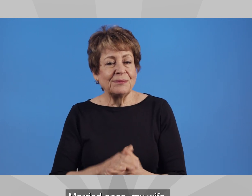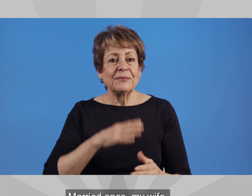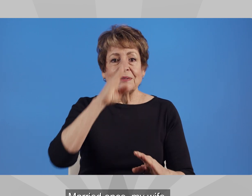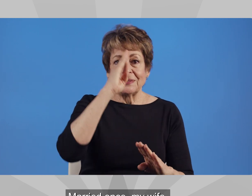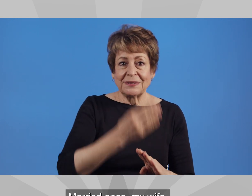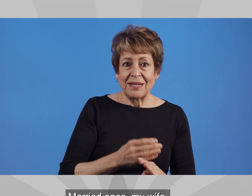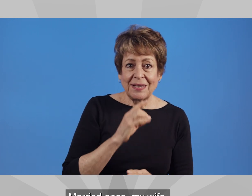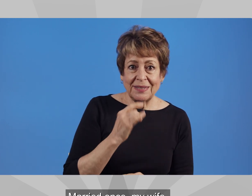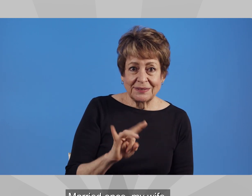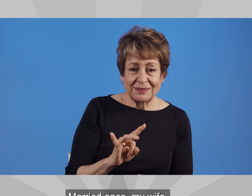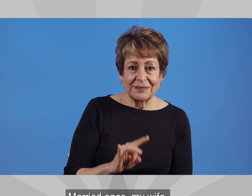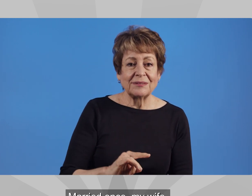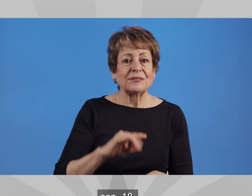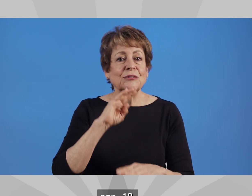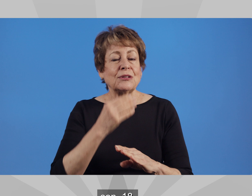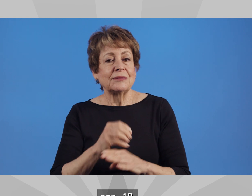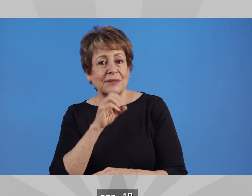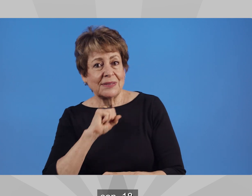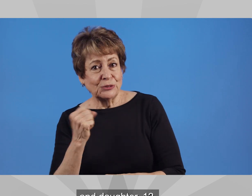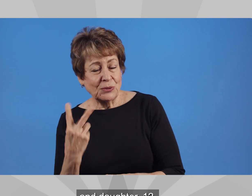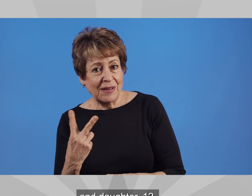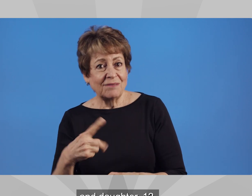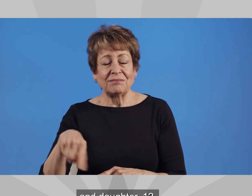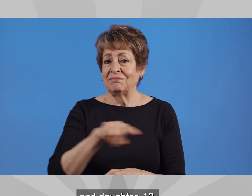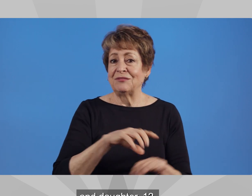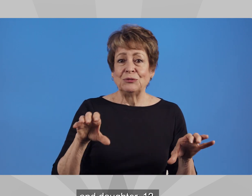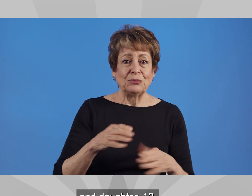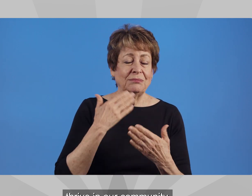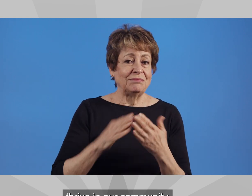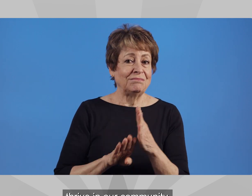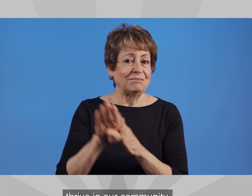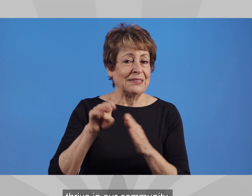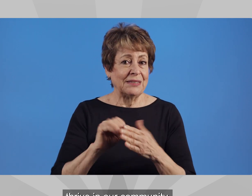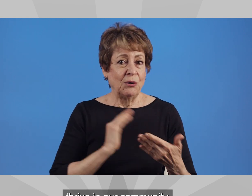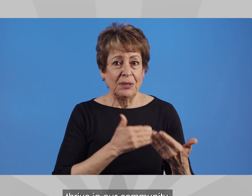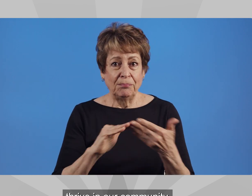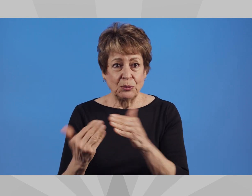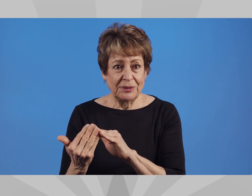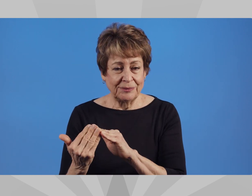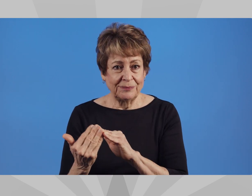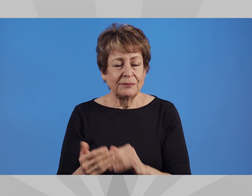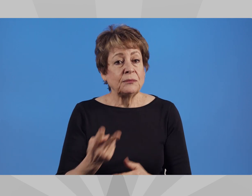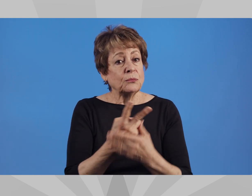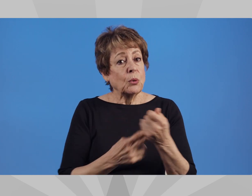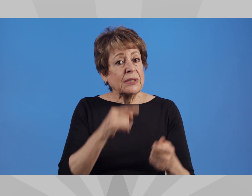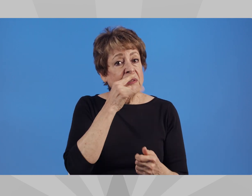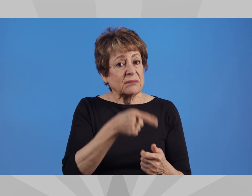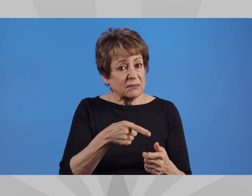Married once, my wife, son 18 and daughter 12 thrive in our community.